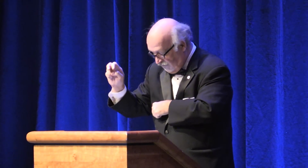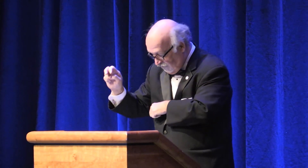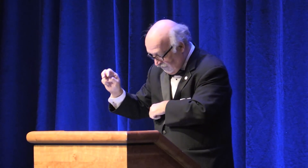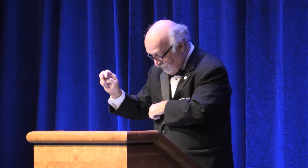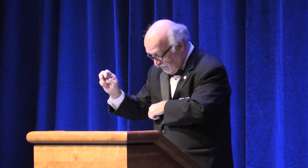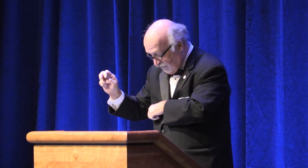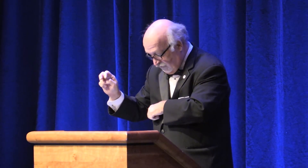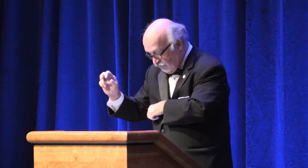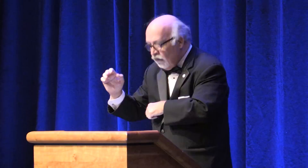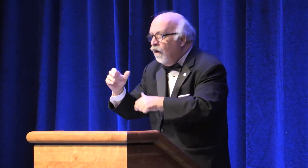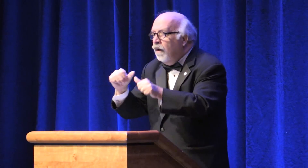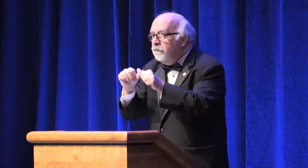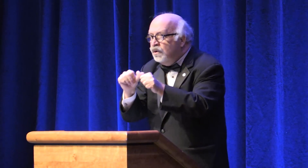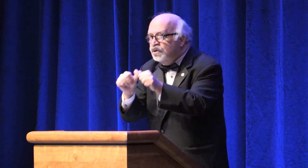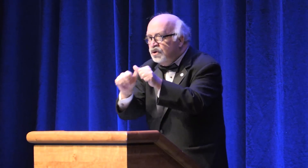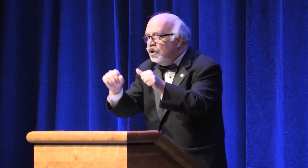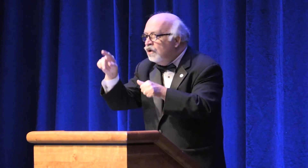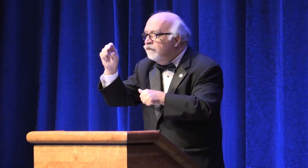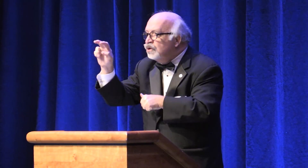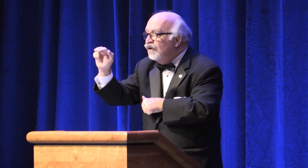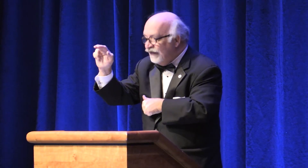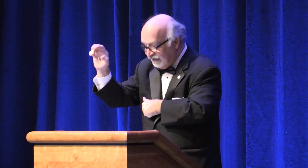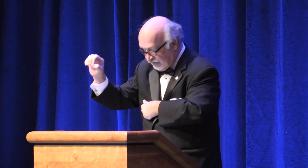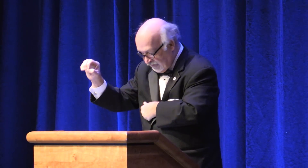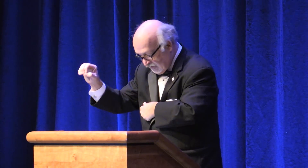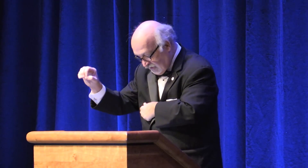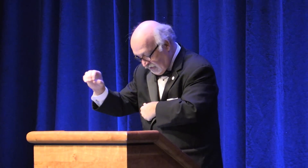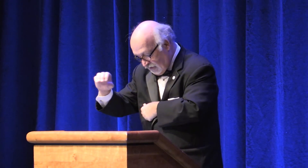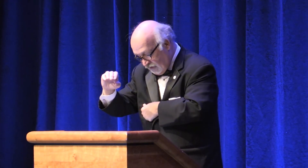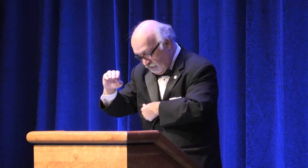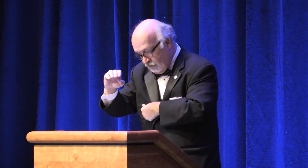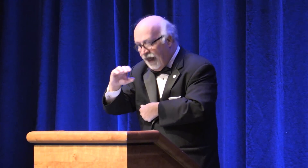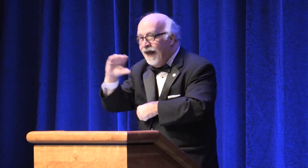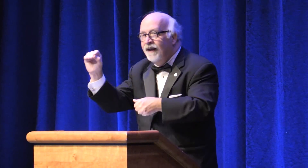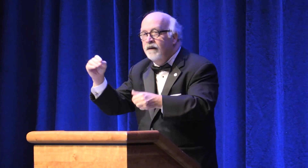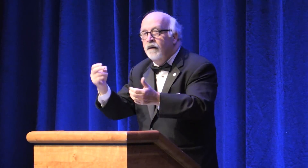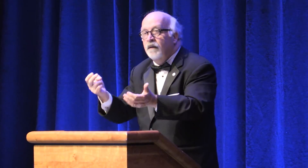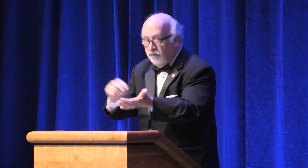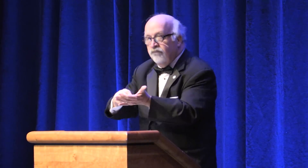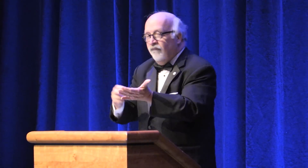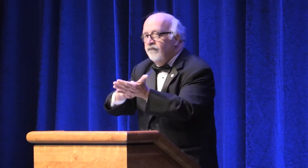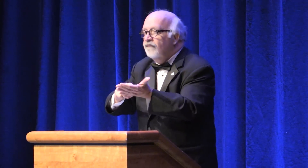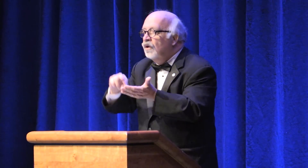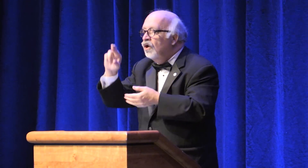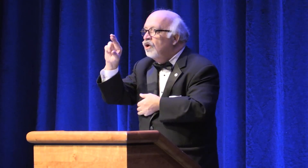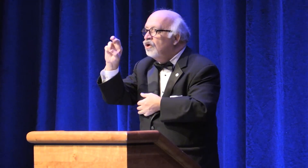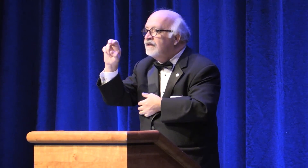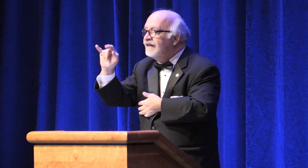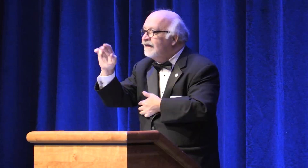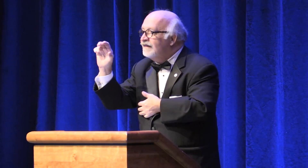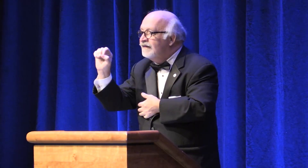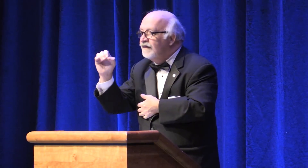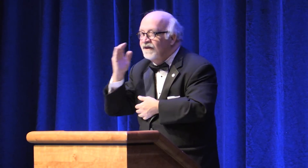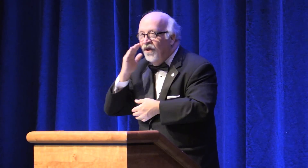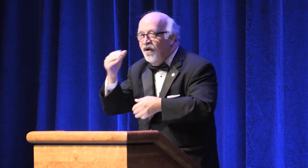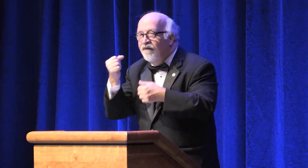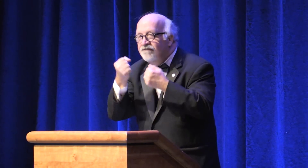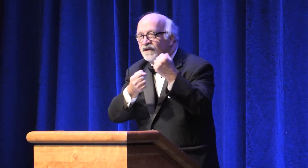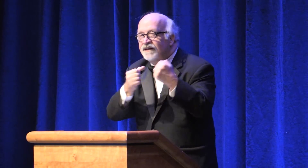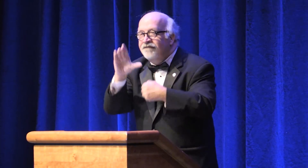Thank you for your resilience. Thank you for your resolve. And thank